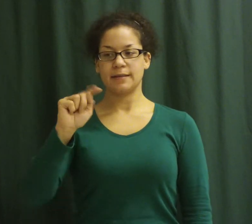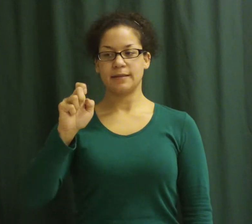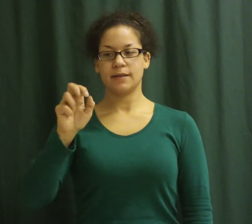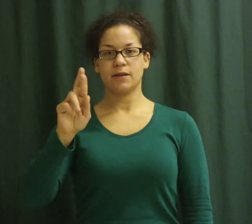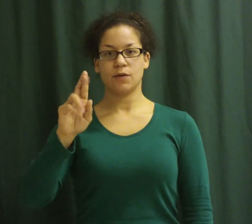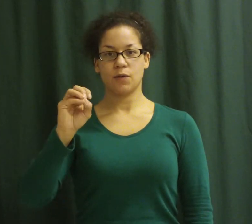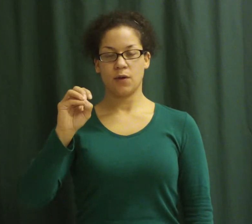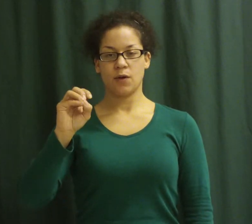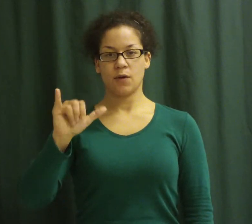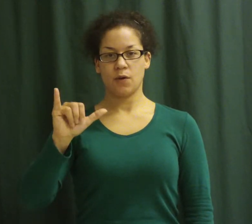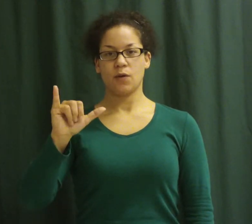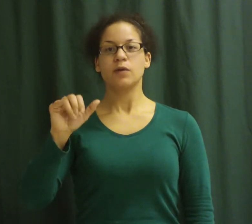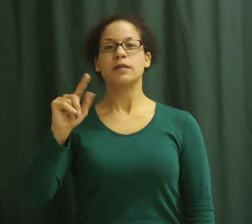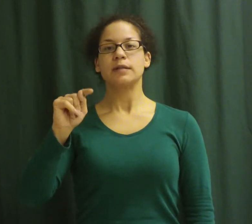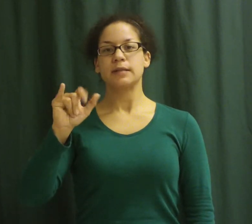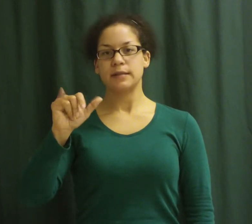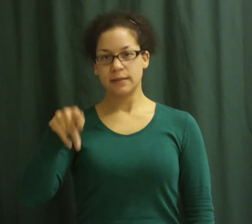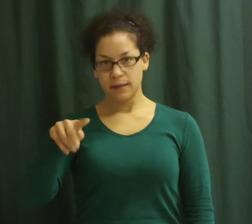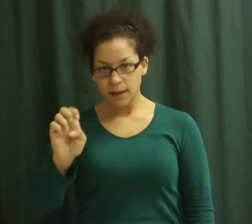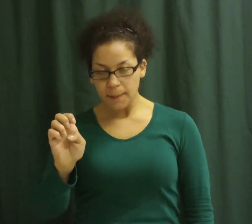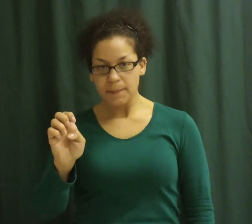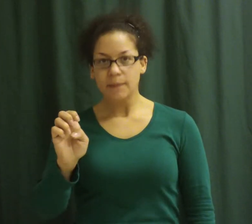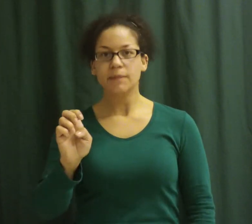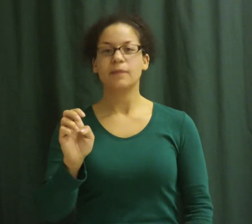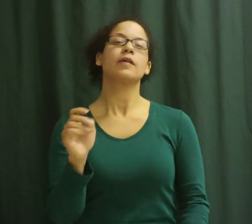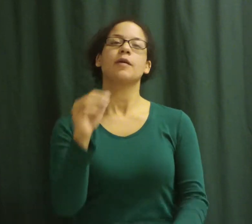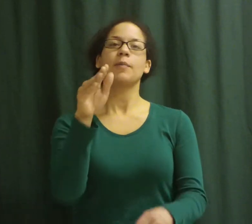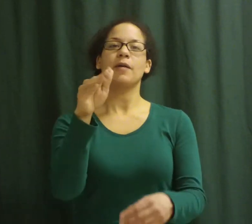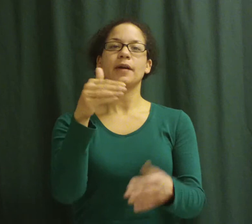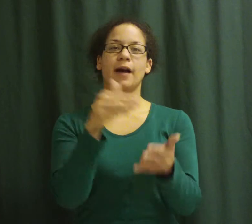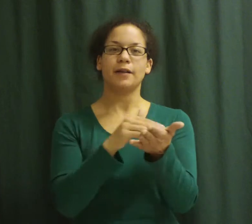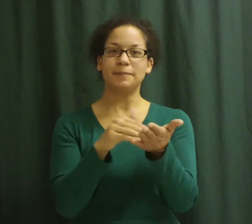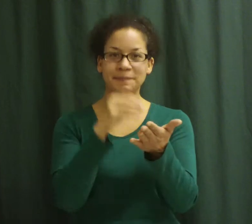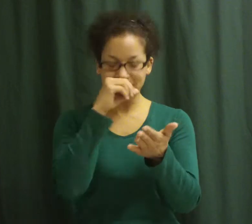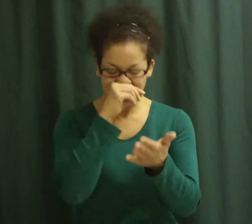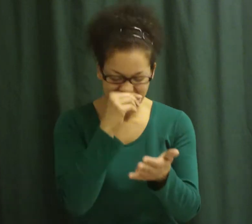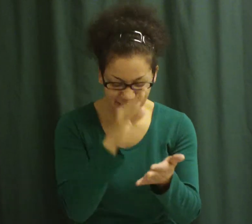a stereotype is. Pardon me, Kyle. Oh, sorry.